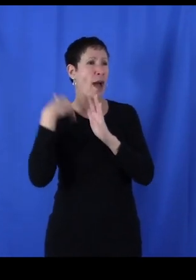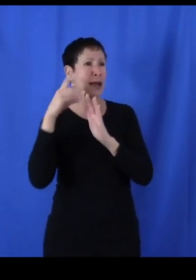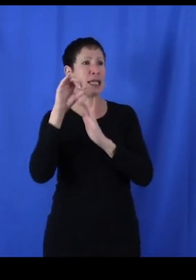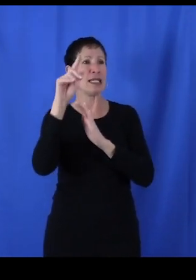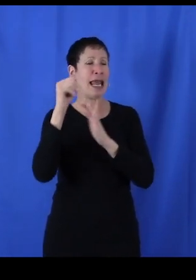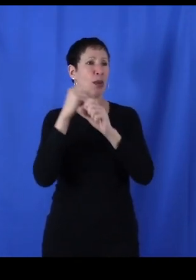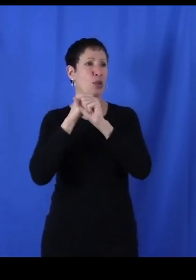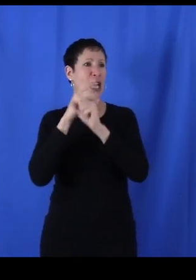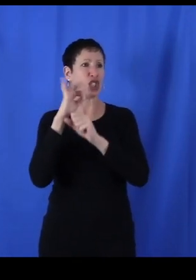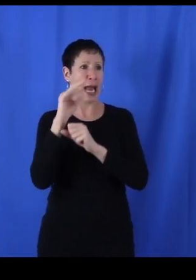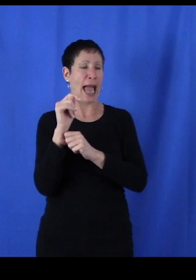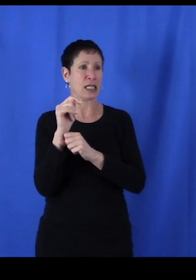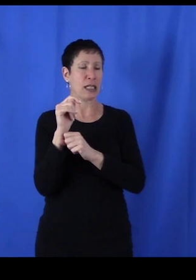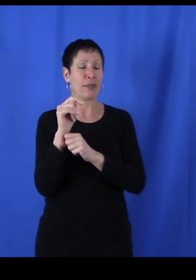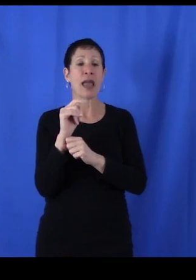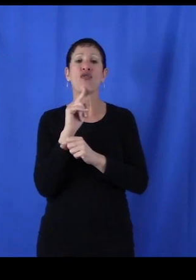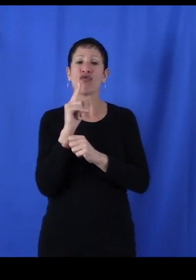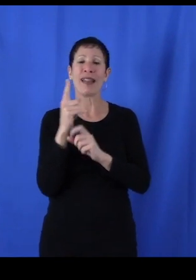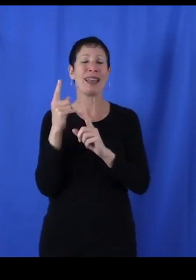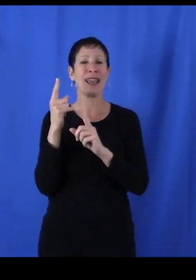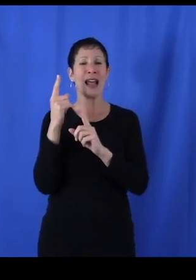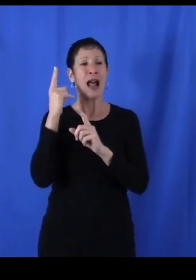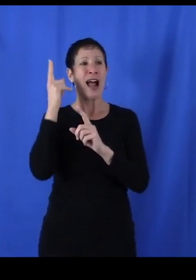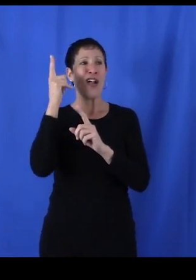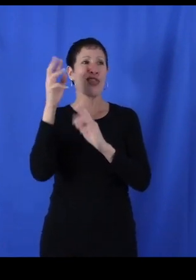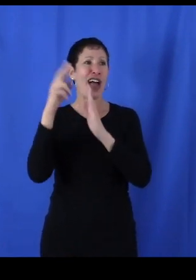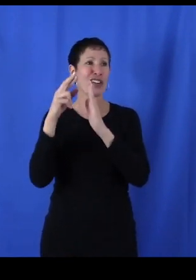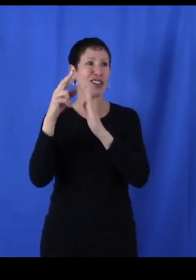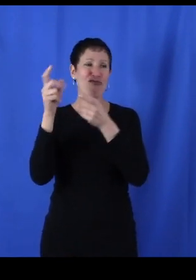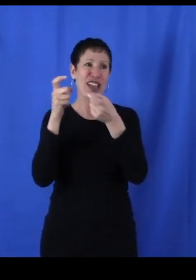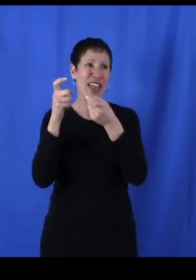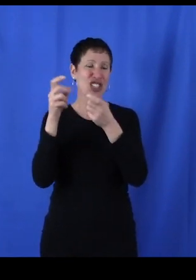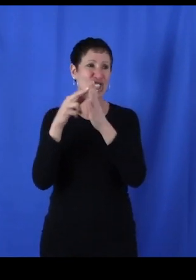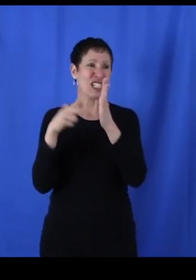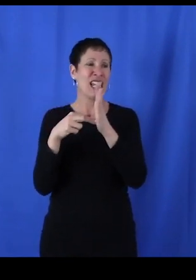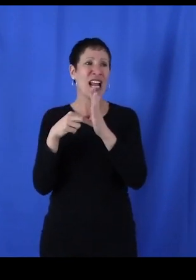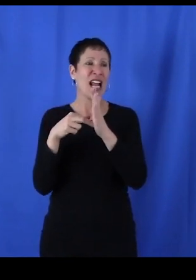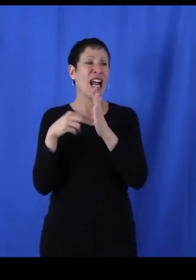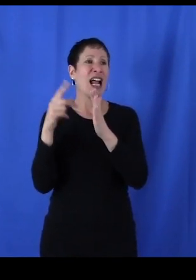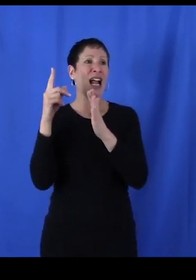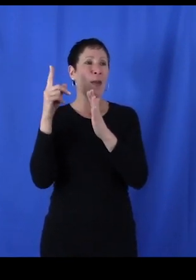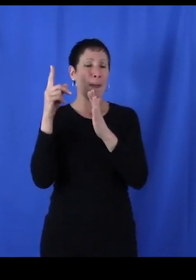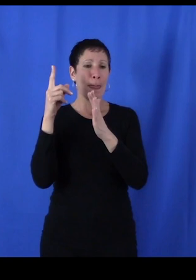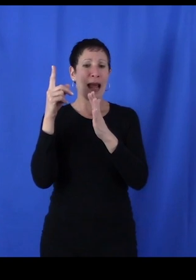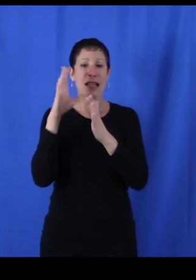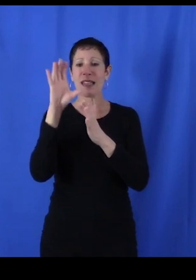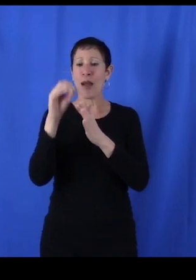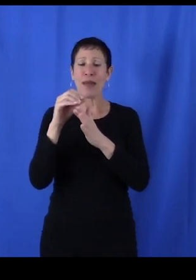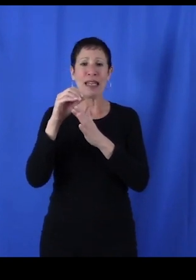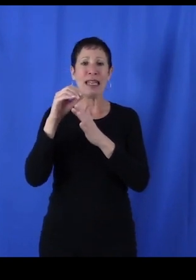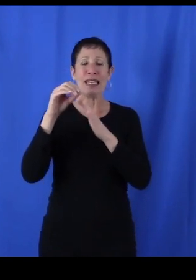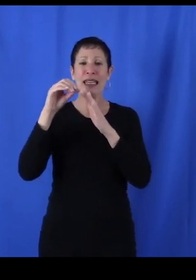that the kicker in this regulation is that companies can't automatically recycle your